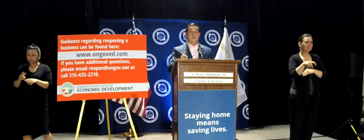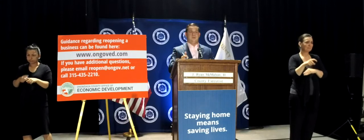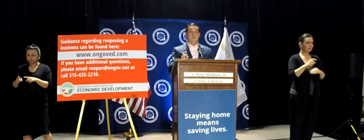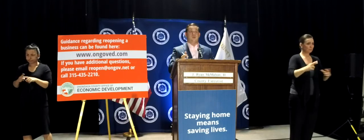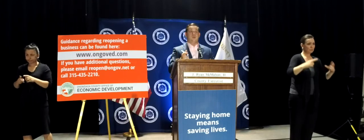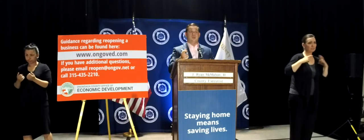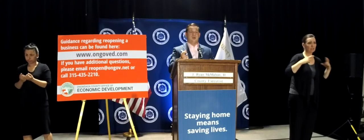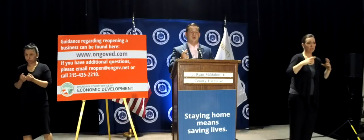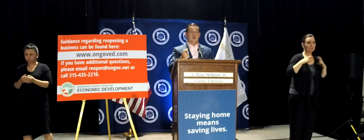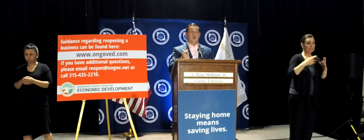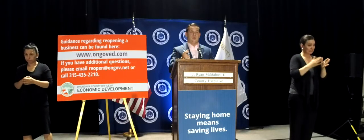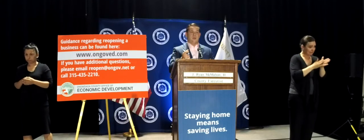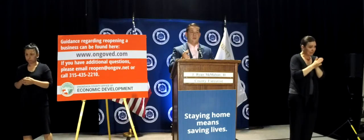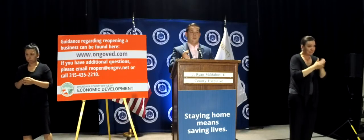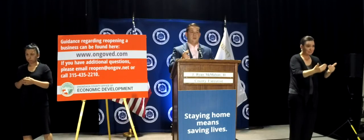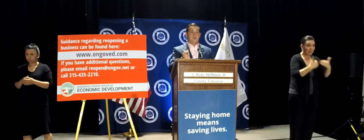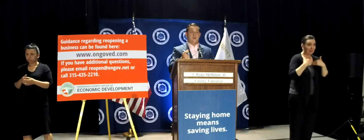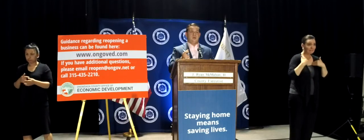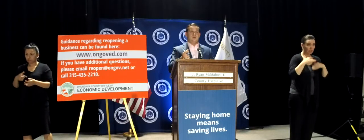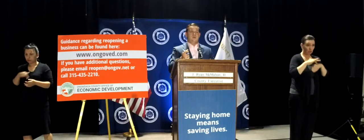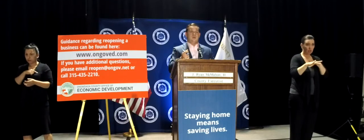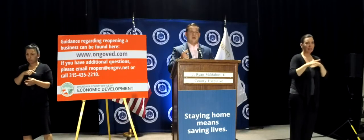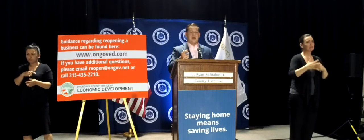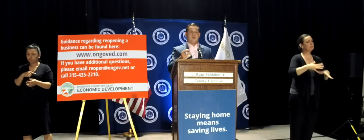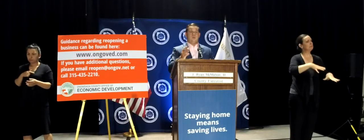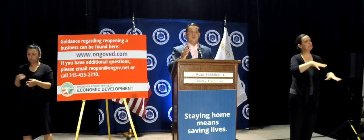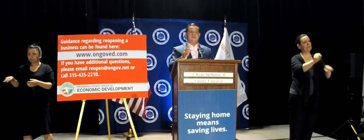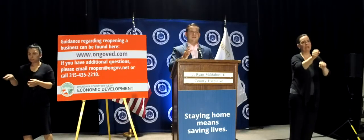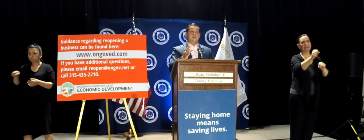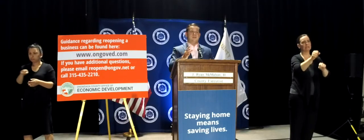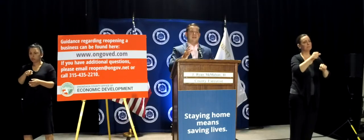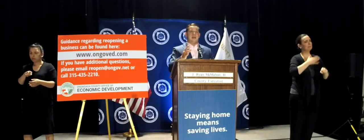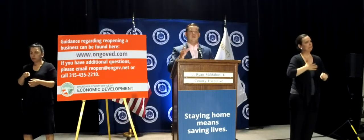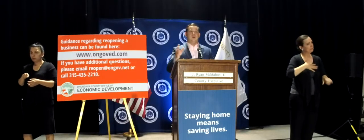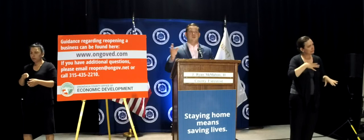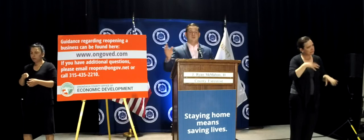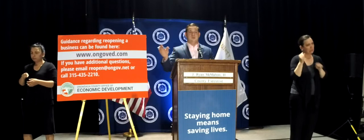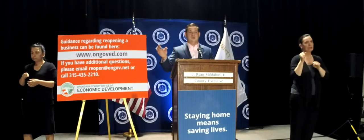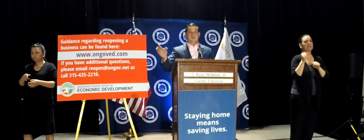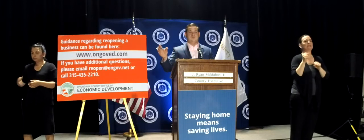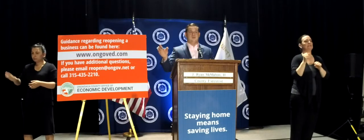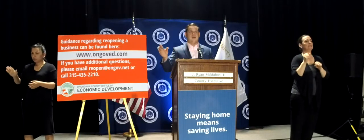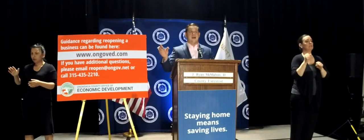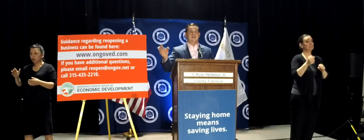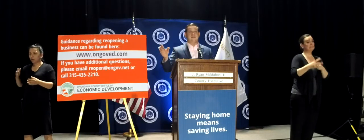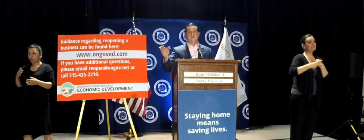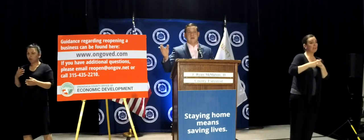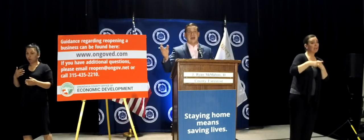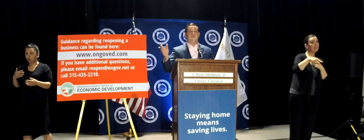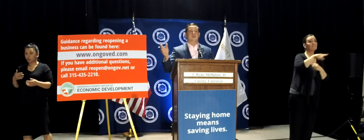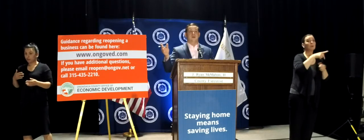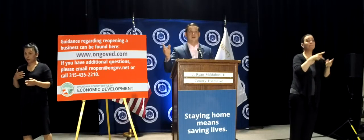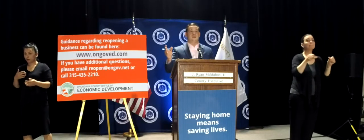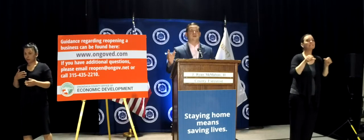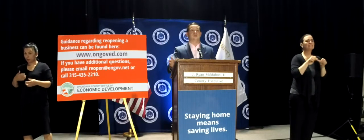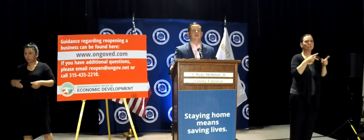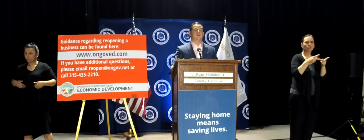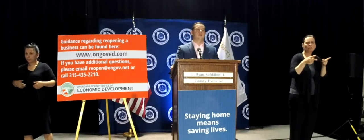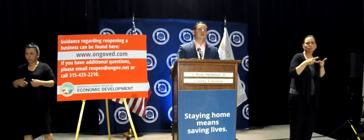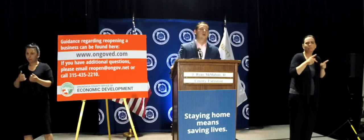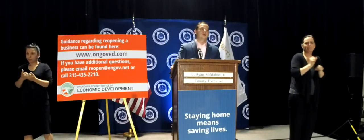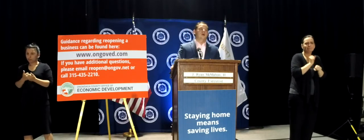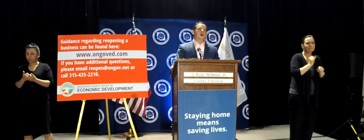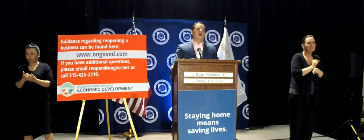to get people to retire early so that we can save those positions for the last half of the year,